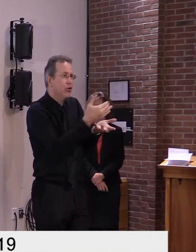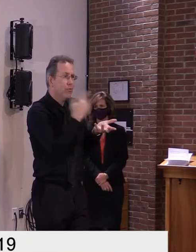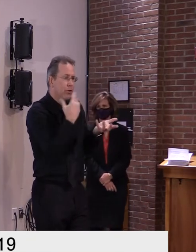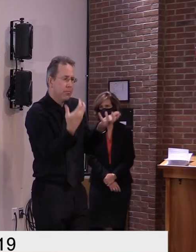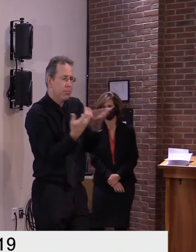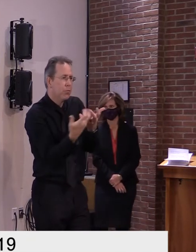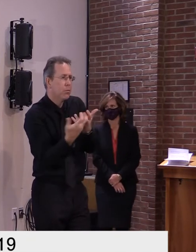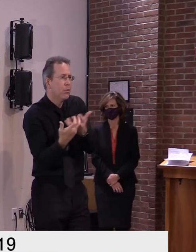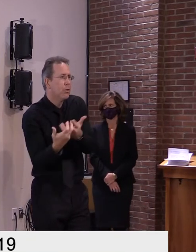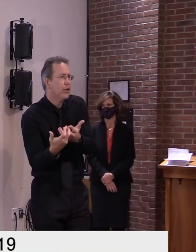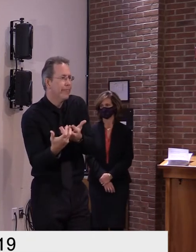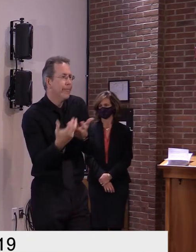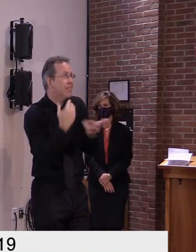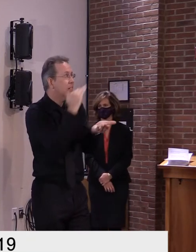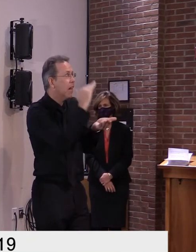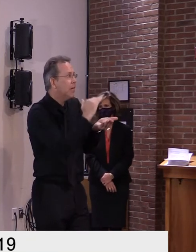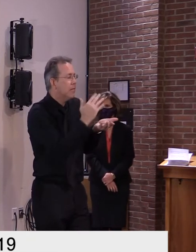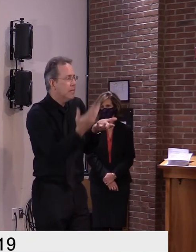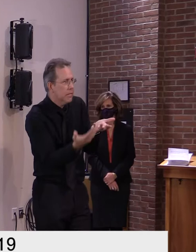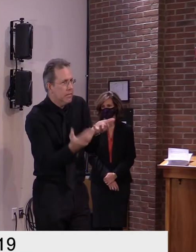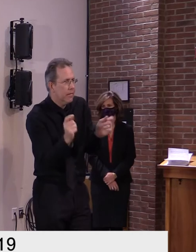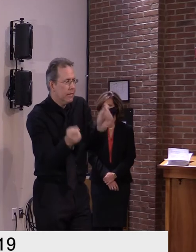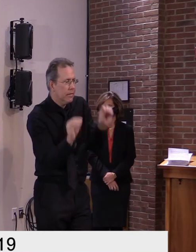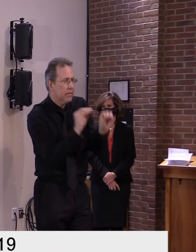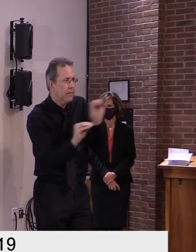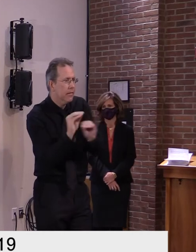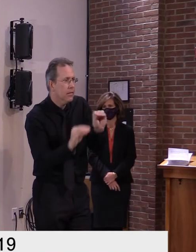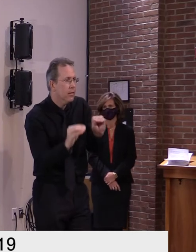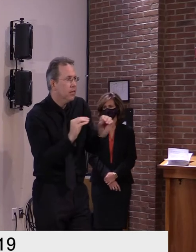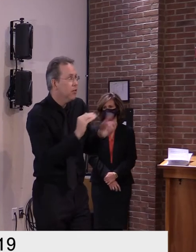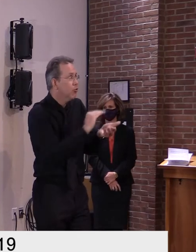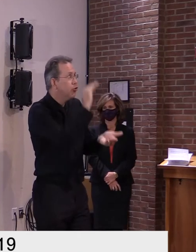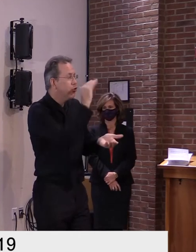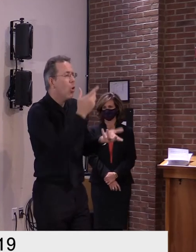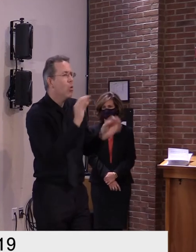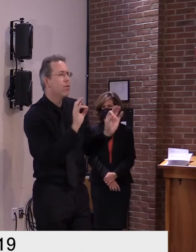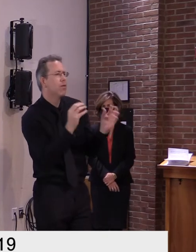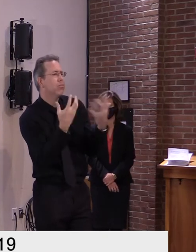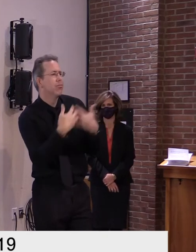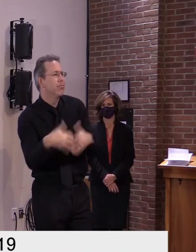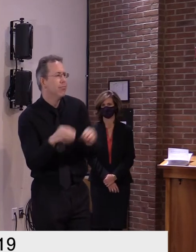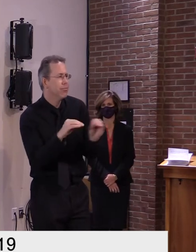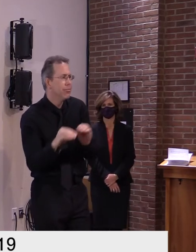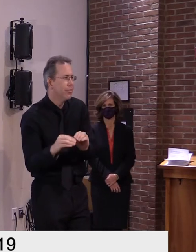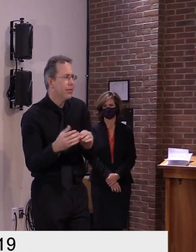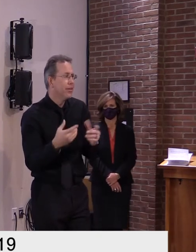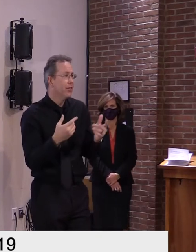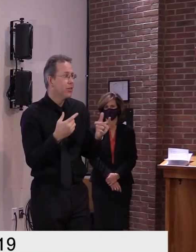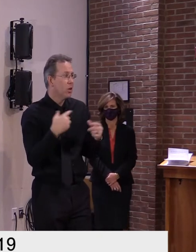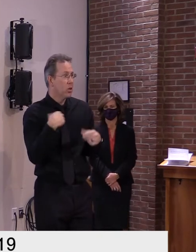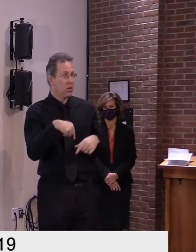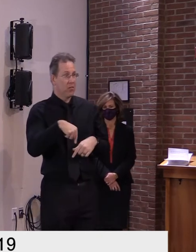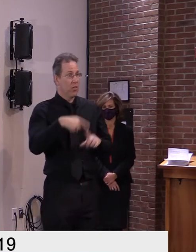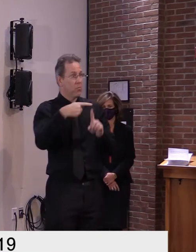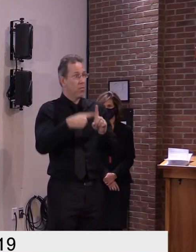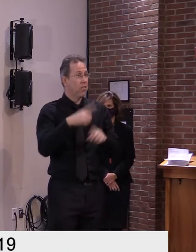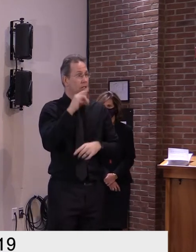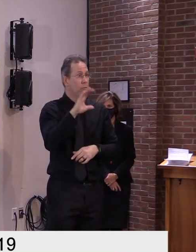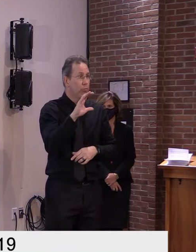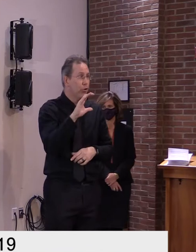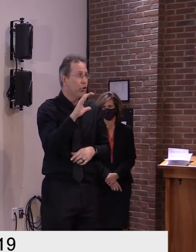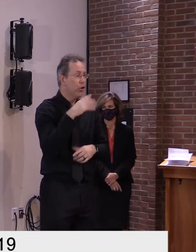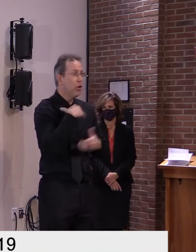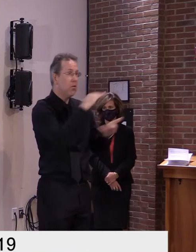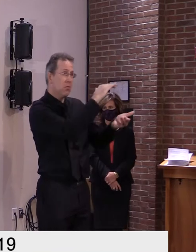actually don't have any, you know, clear guidelines on that. It obviously depends on will we have two